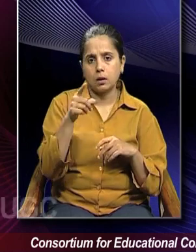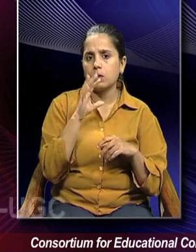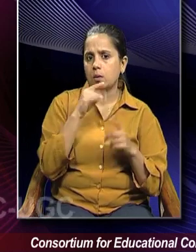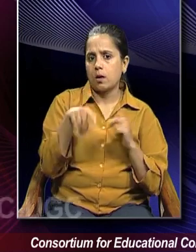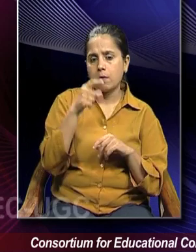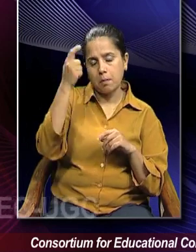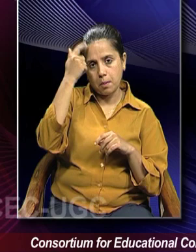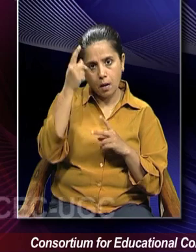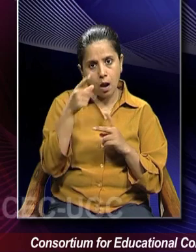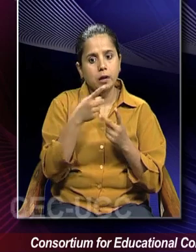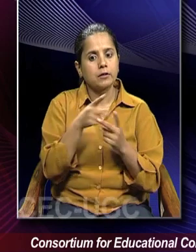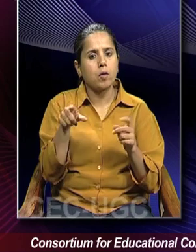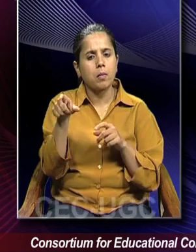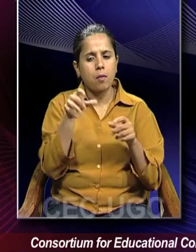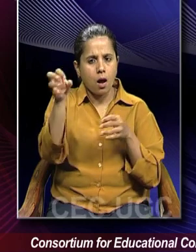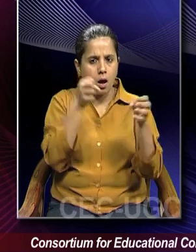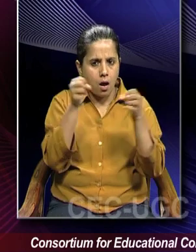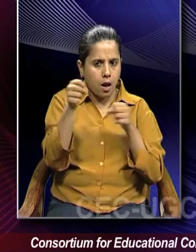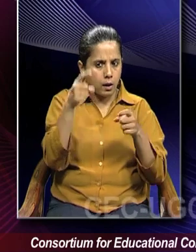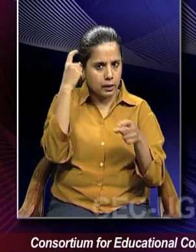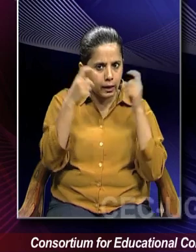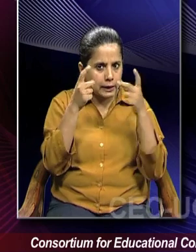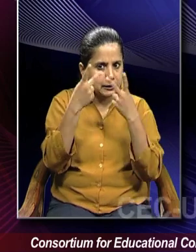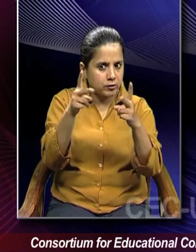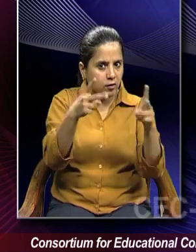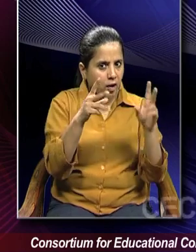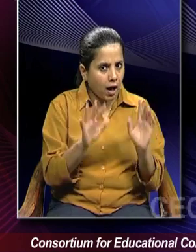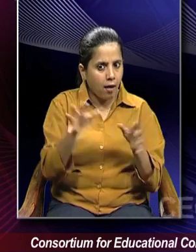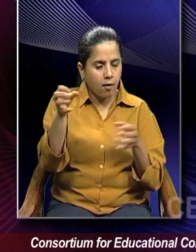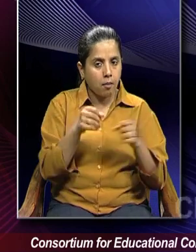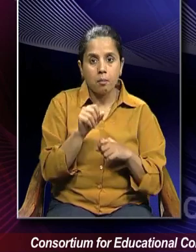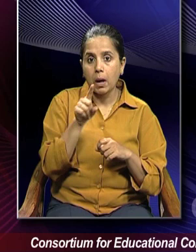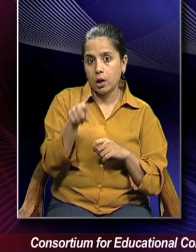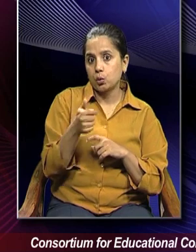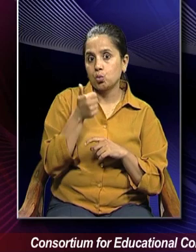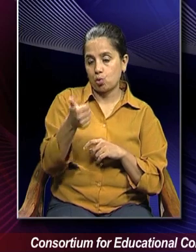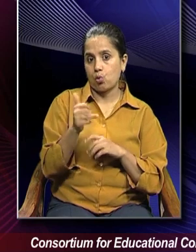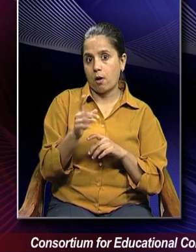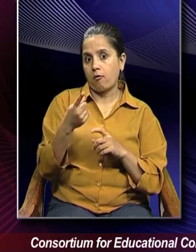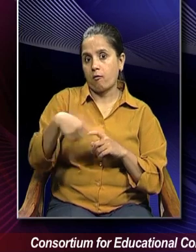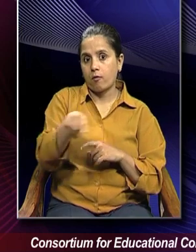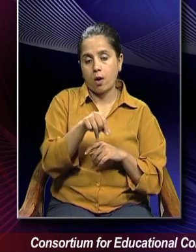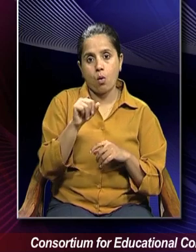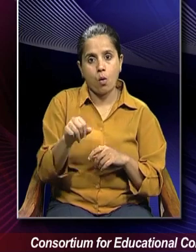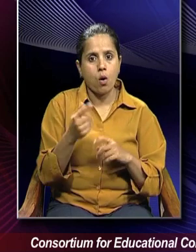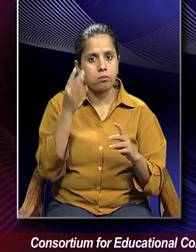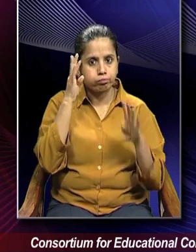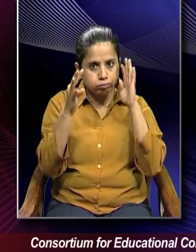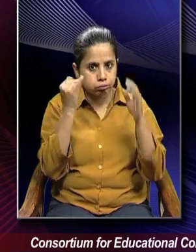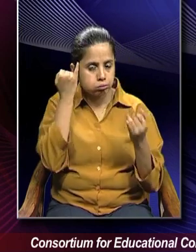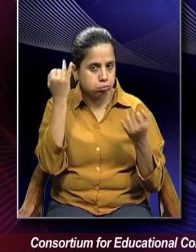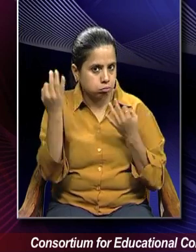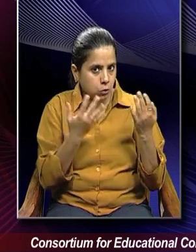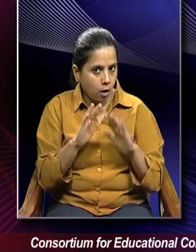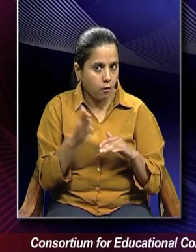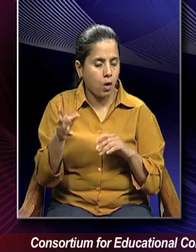mind of different people who think differently, but they are good enough in terms of their creativity. They are unique